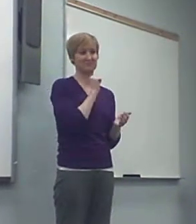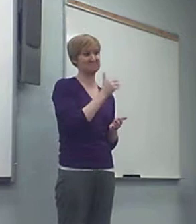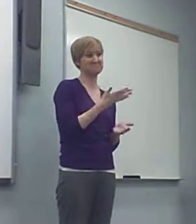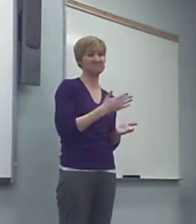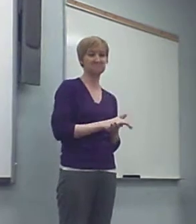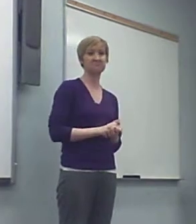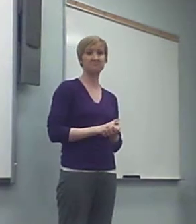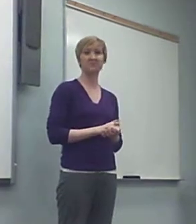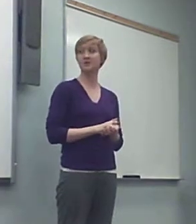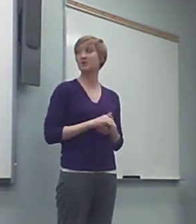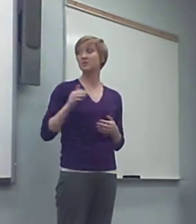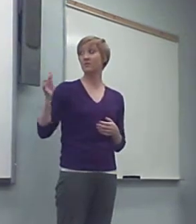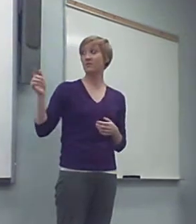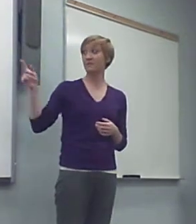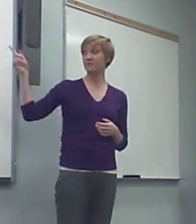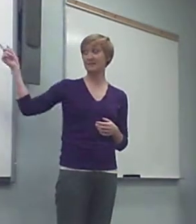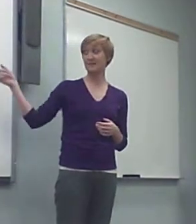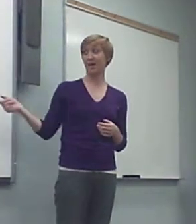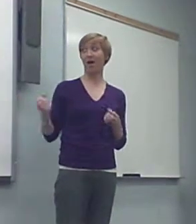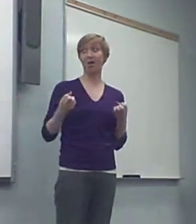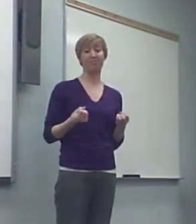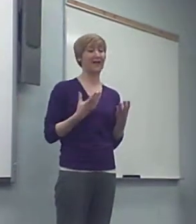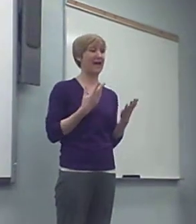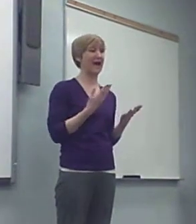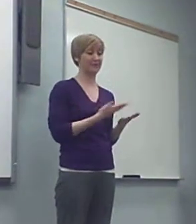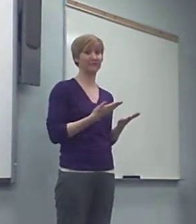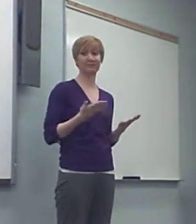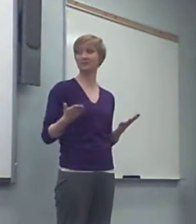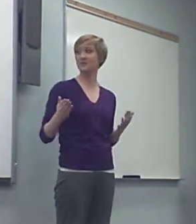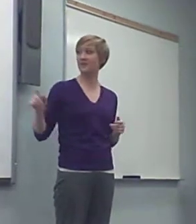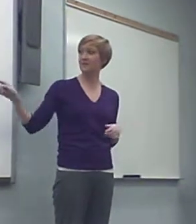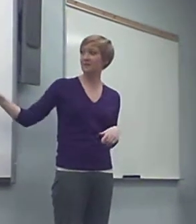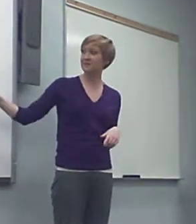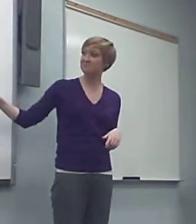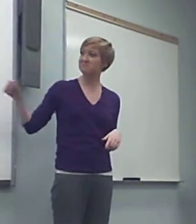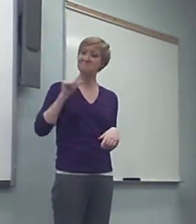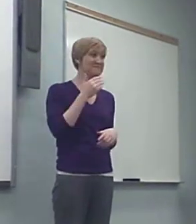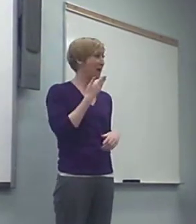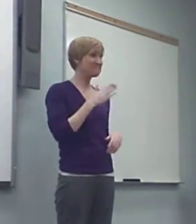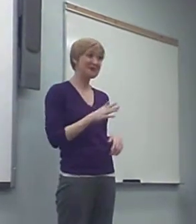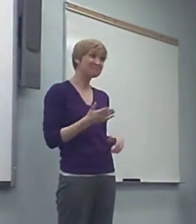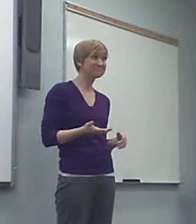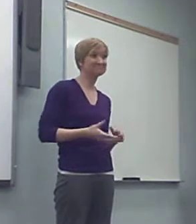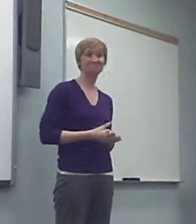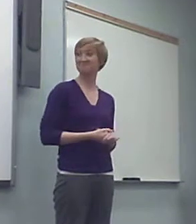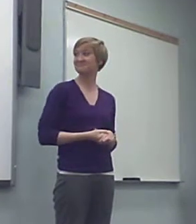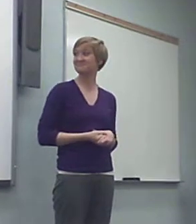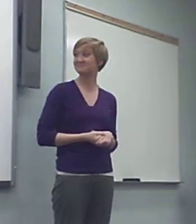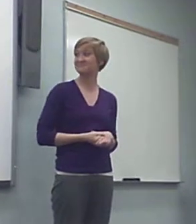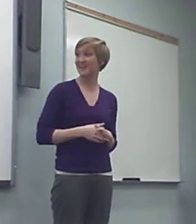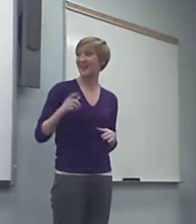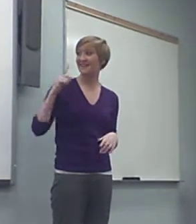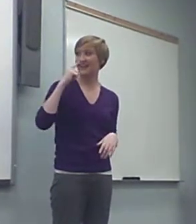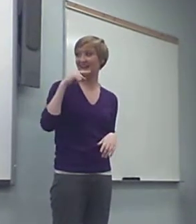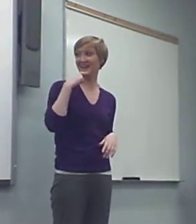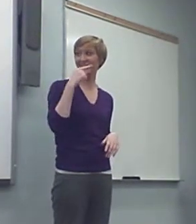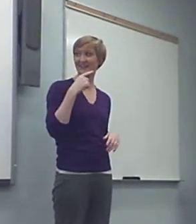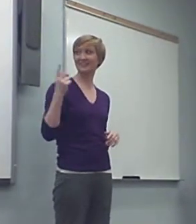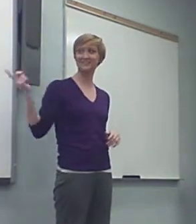these are great resources, right? These guys are not too bad too. They're not bad. I had a priest. Yeah, these